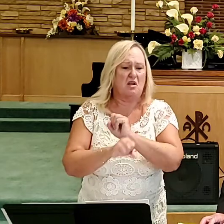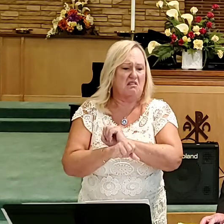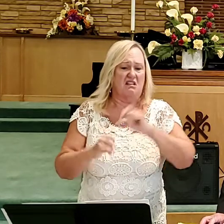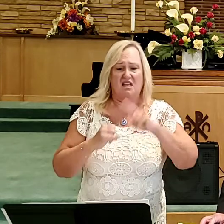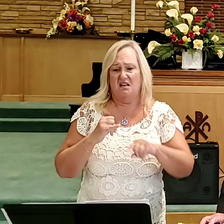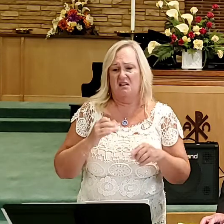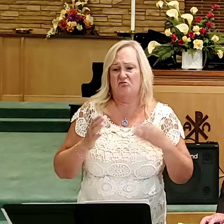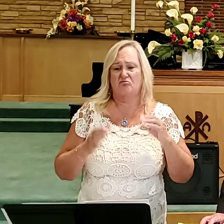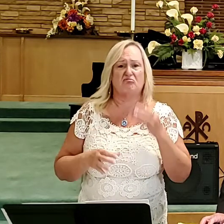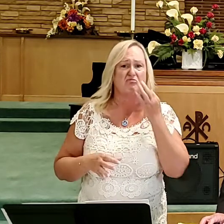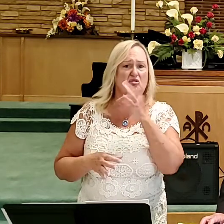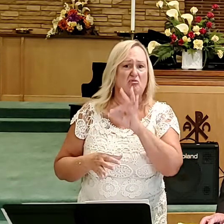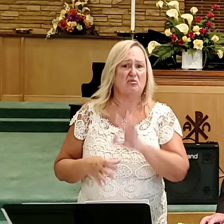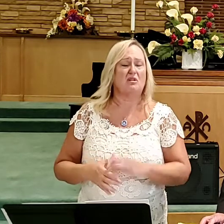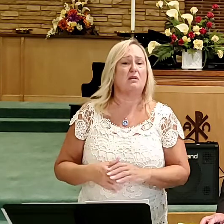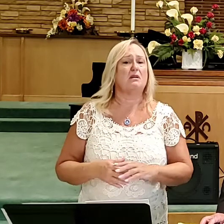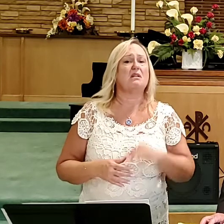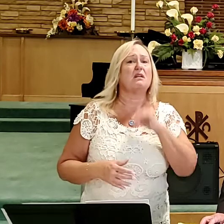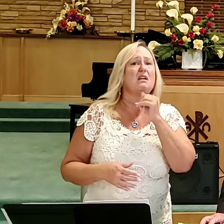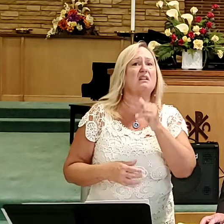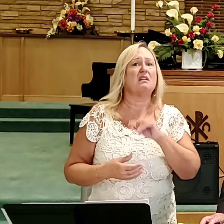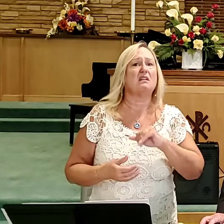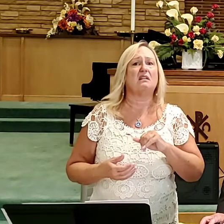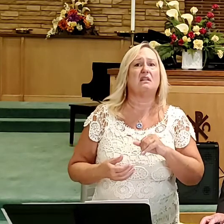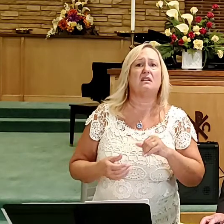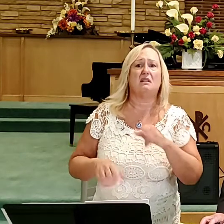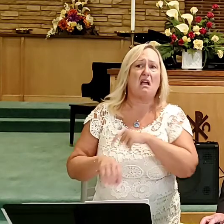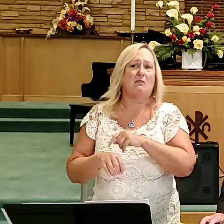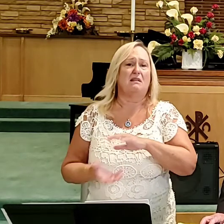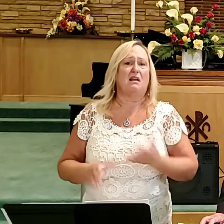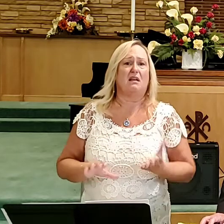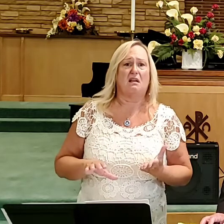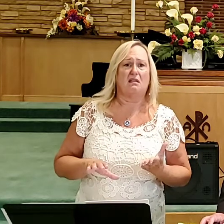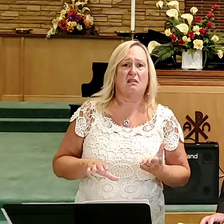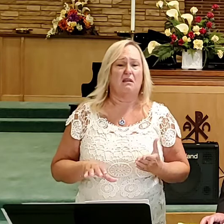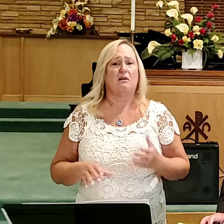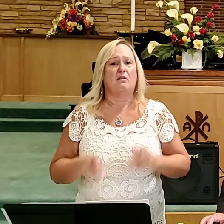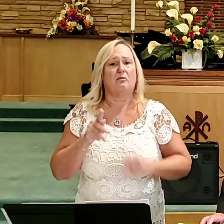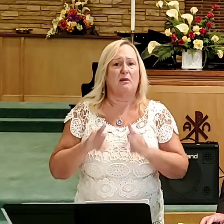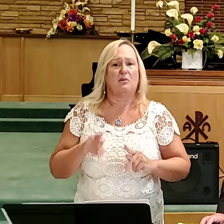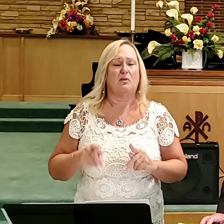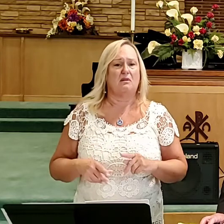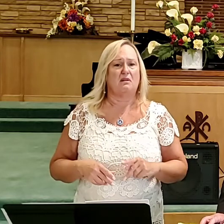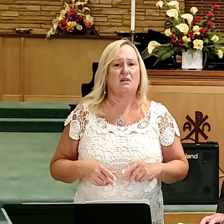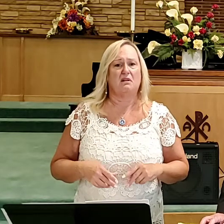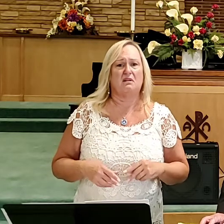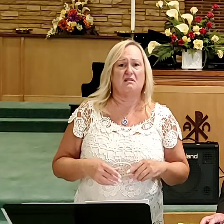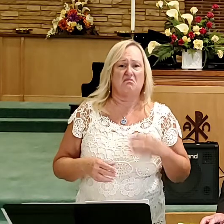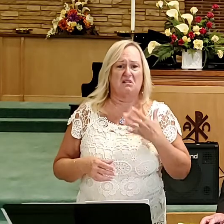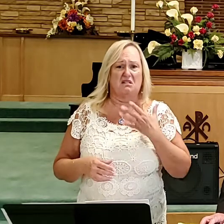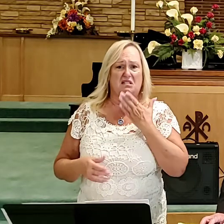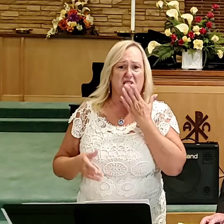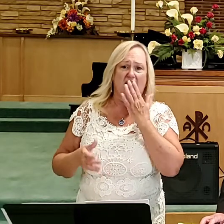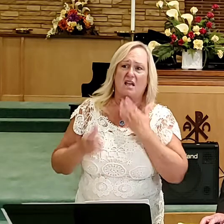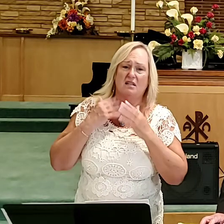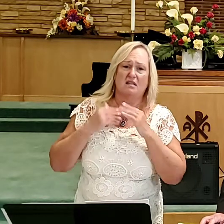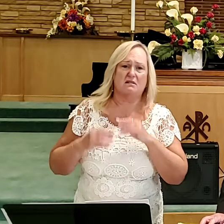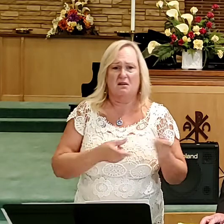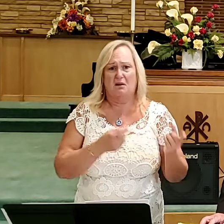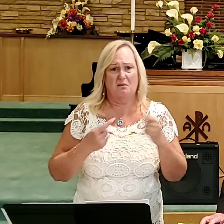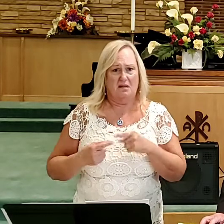soon, the untimely death mourned, the disappointment